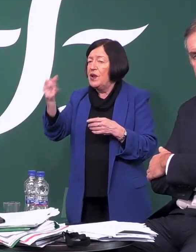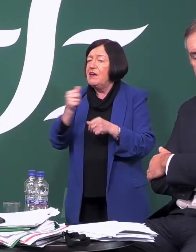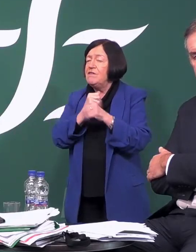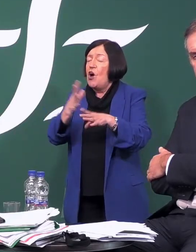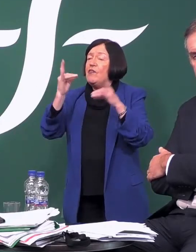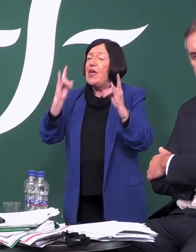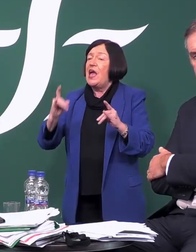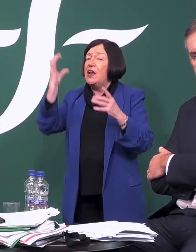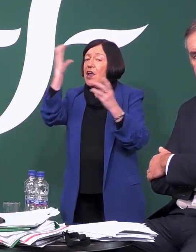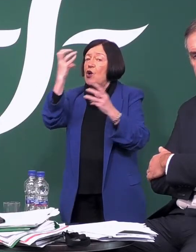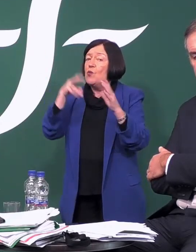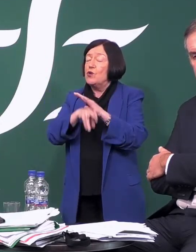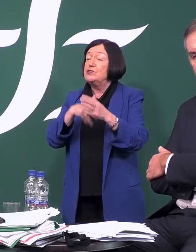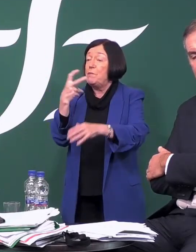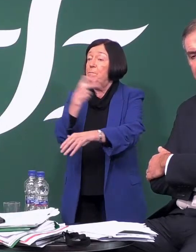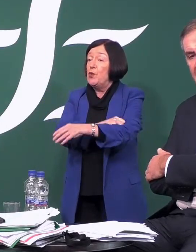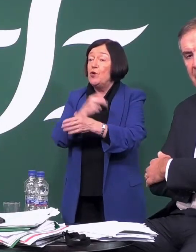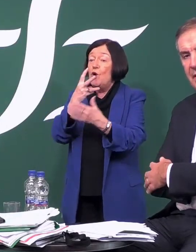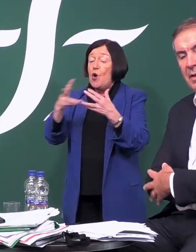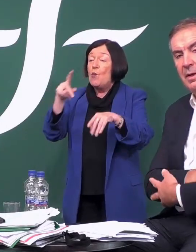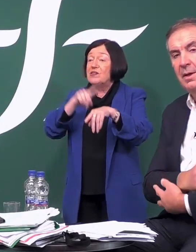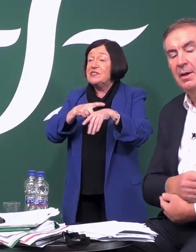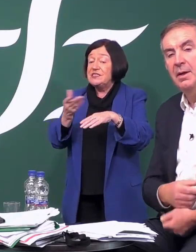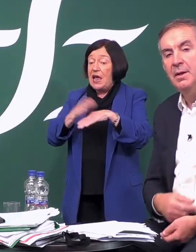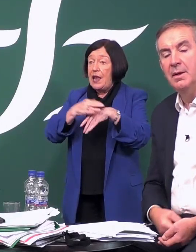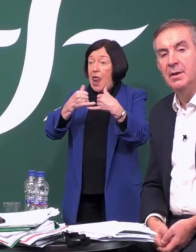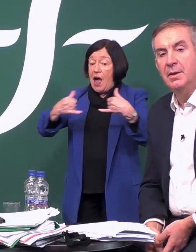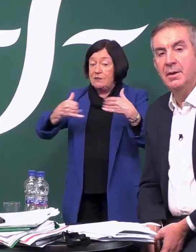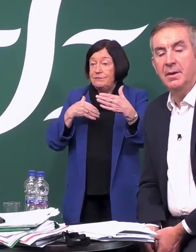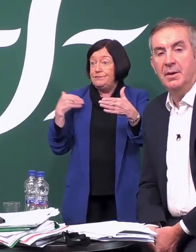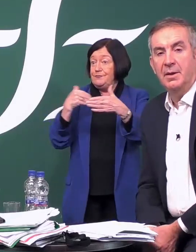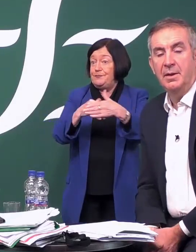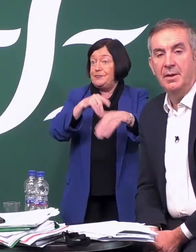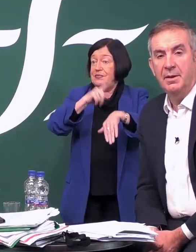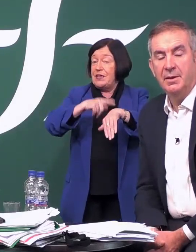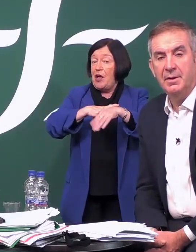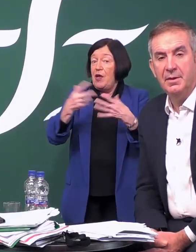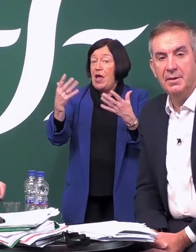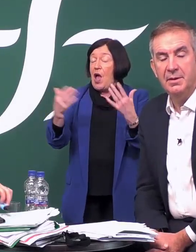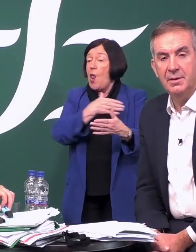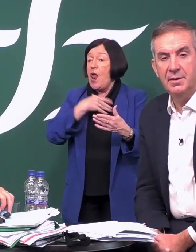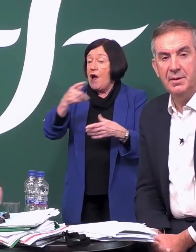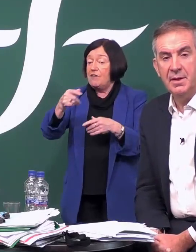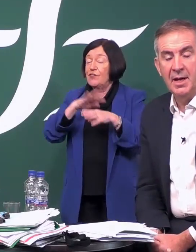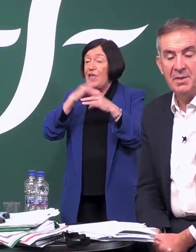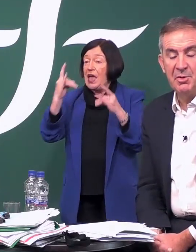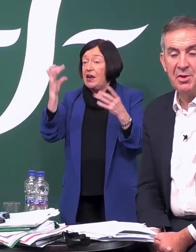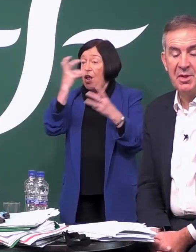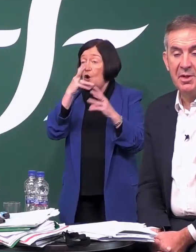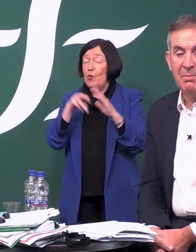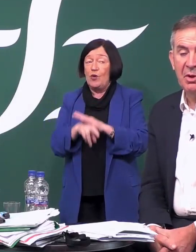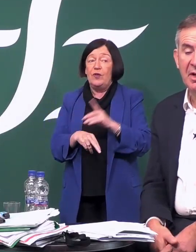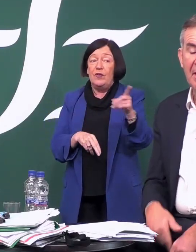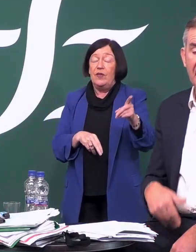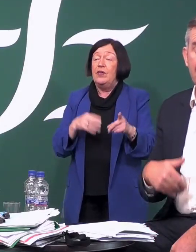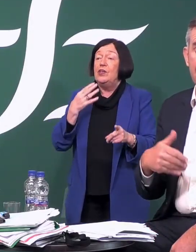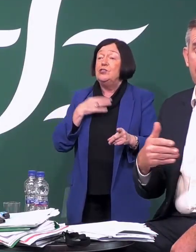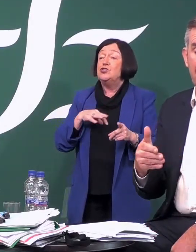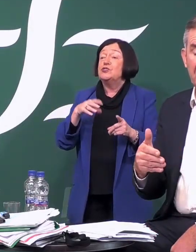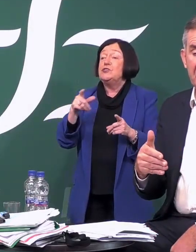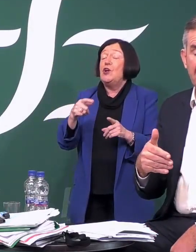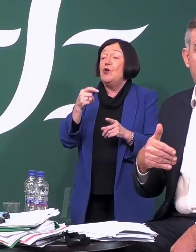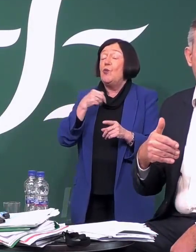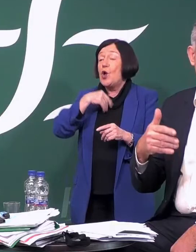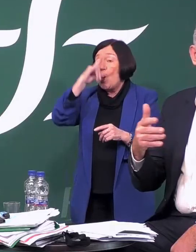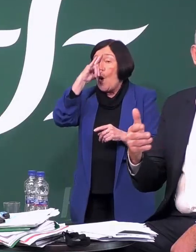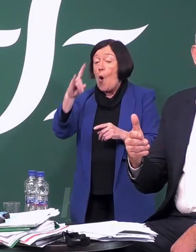healthcare workers boosted? Like, what's the deadline for that? Or obviously not a deadline, but, you know, like, I suppose, how long will it take, do you reckon, to do it? Yeah, I suppose just the bulk, Zara,